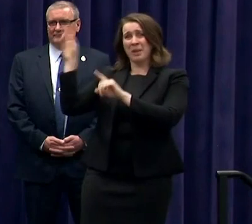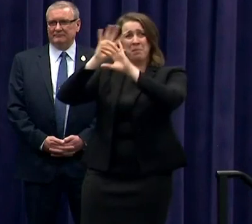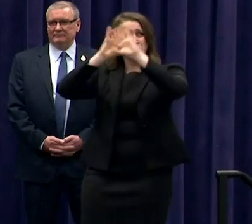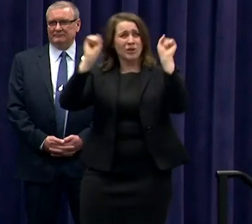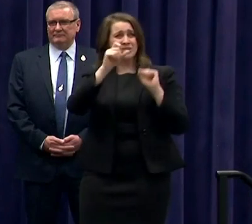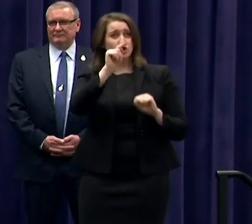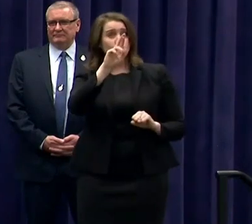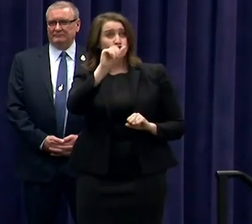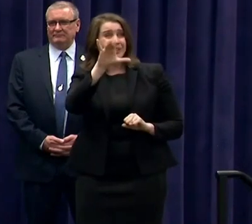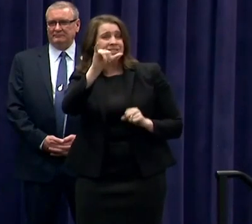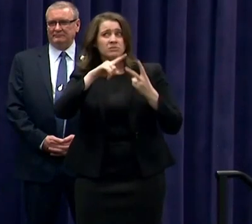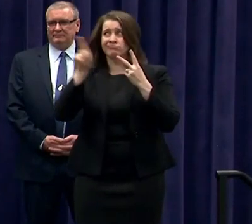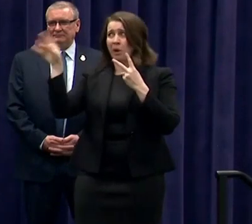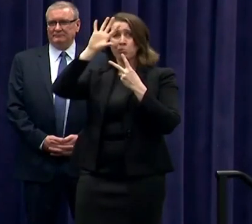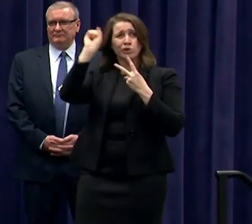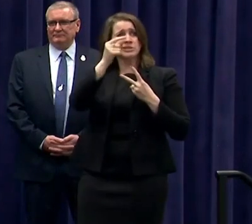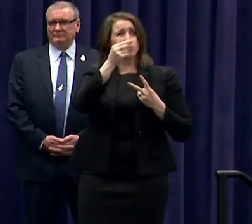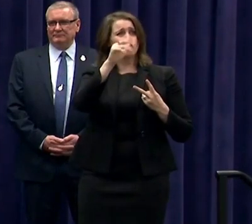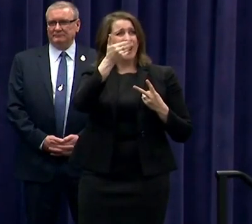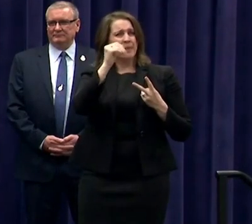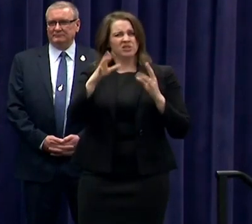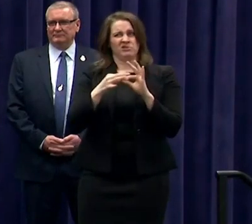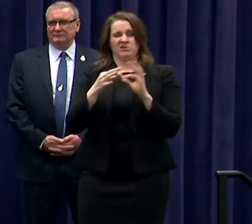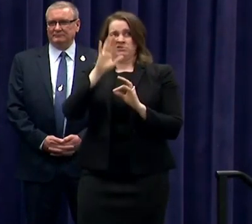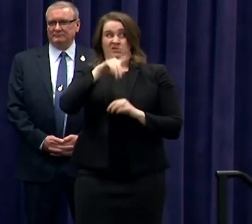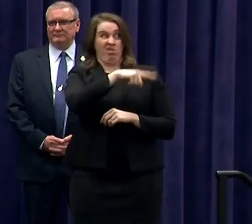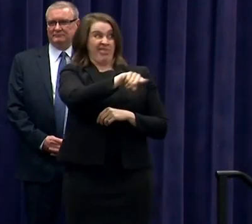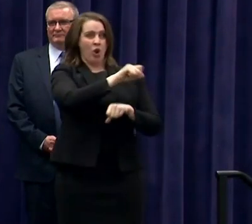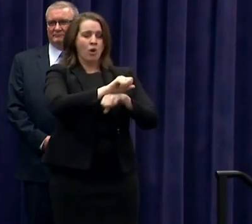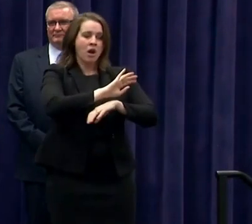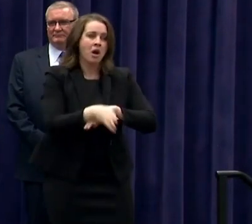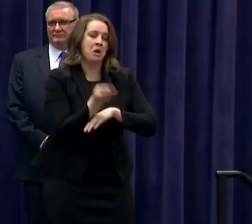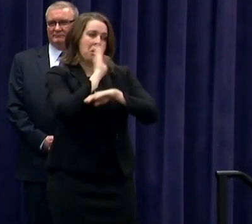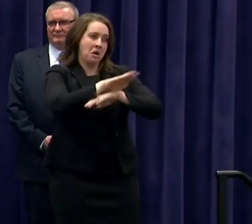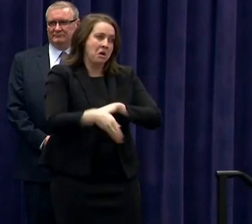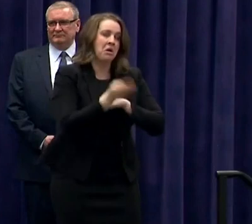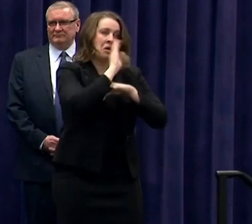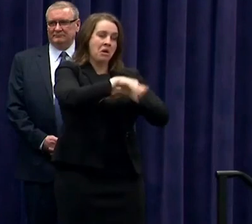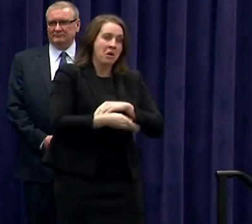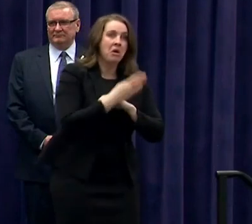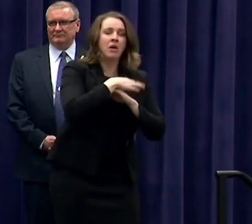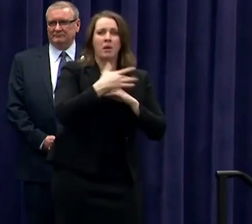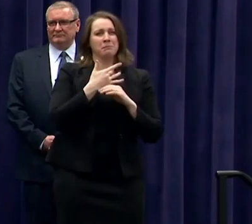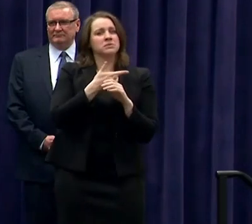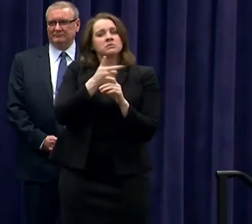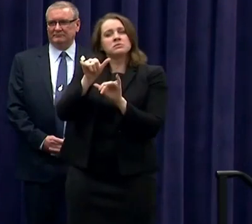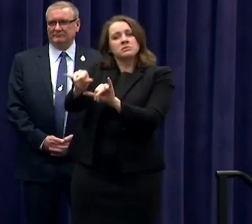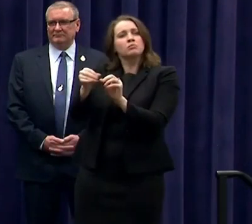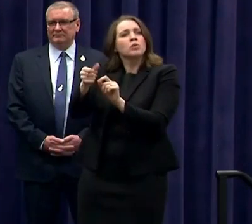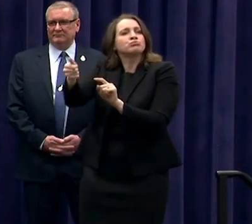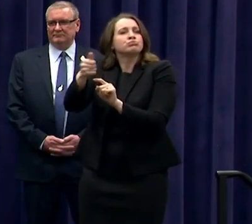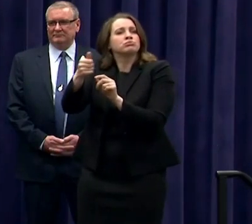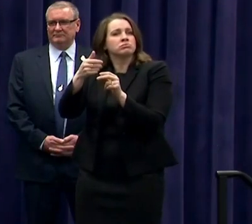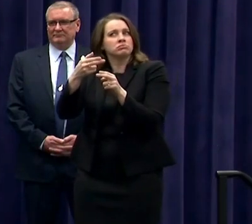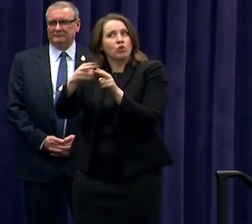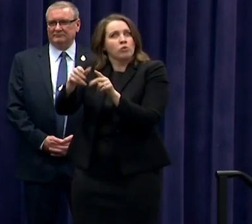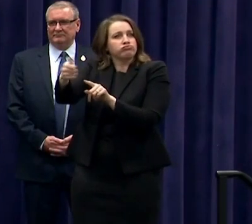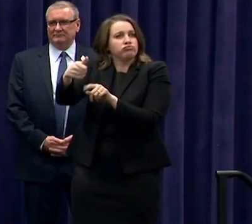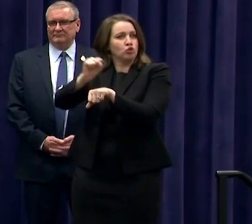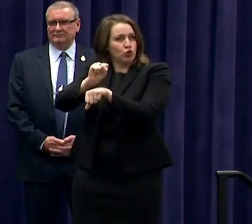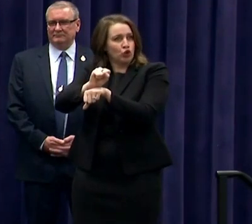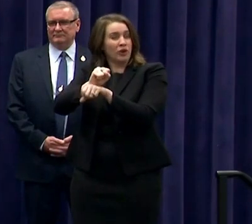all know that. And they're worried about bringing the virus home to their families, and we want to make sure that they get a